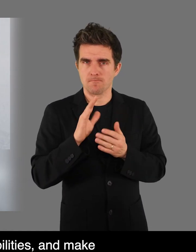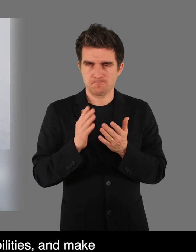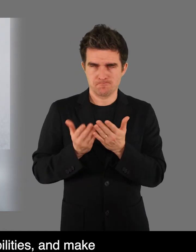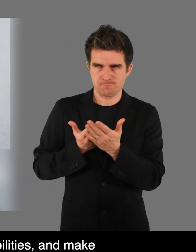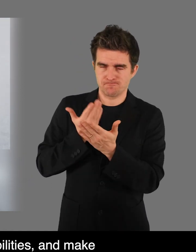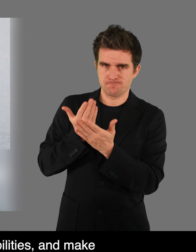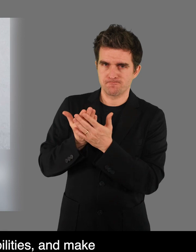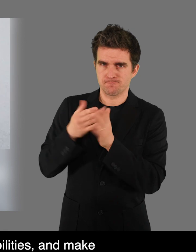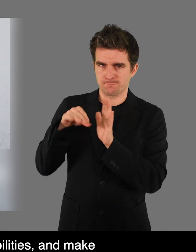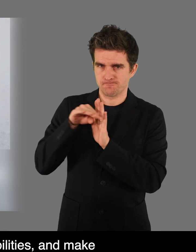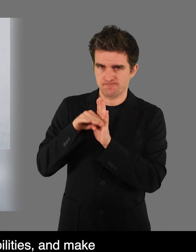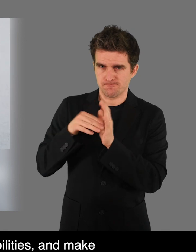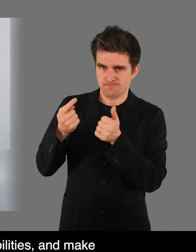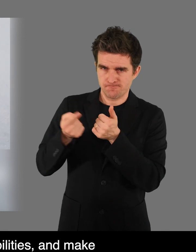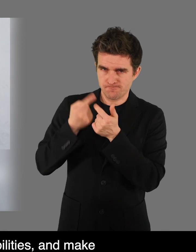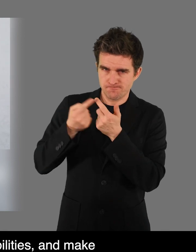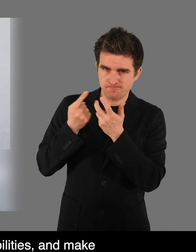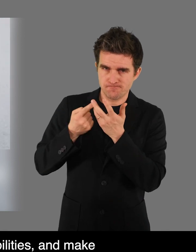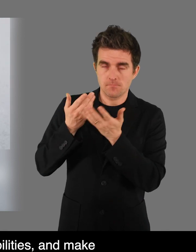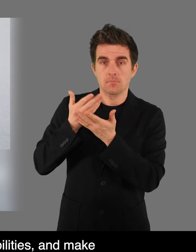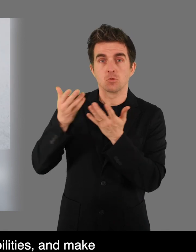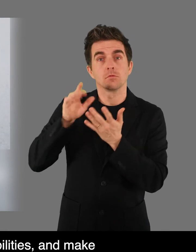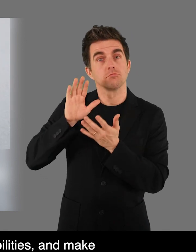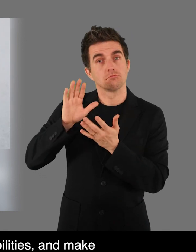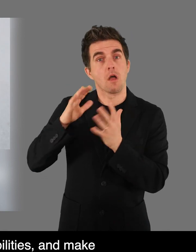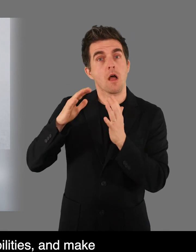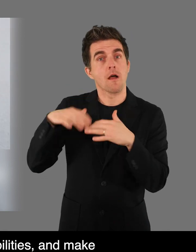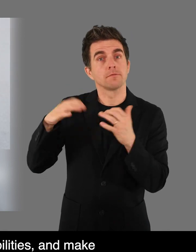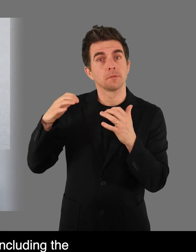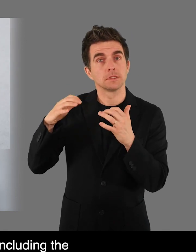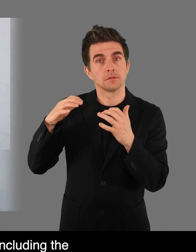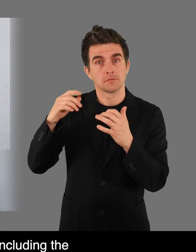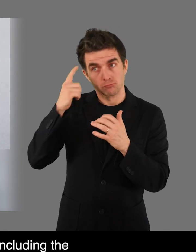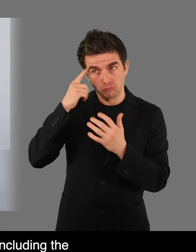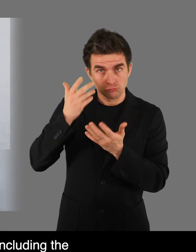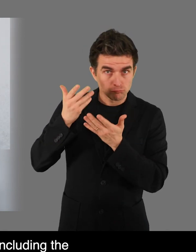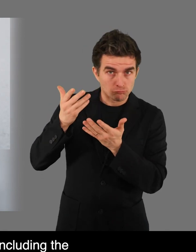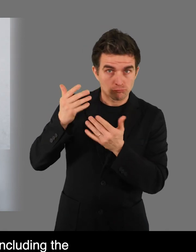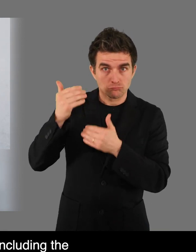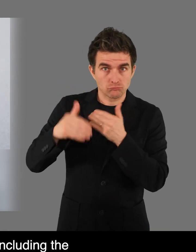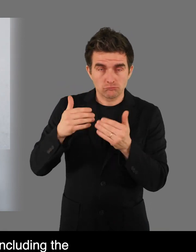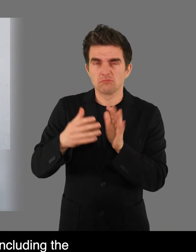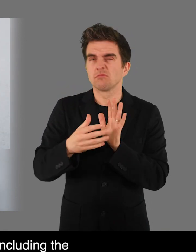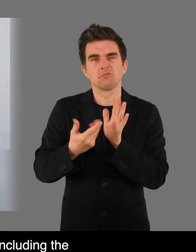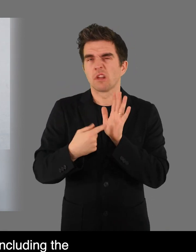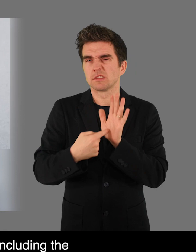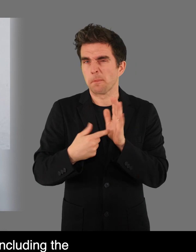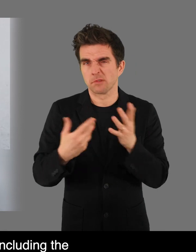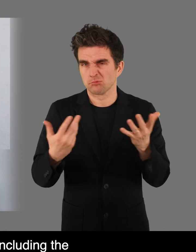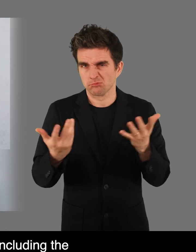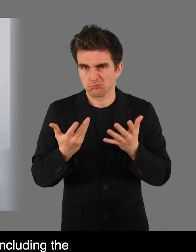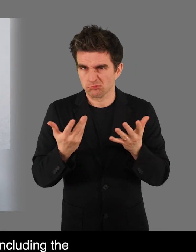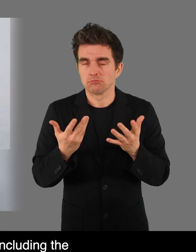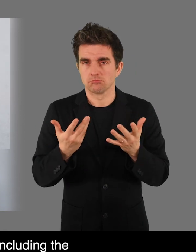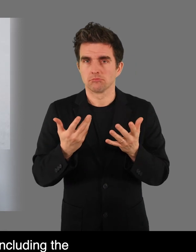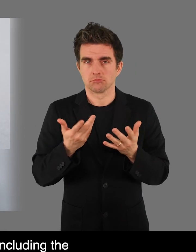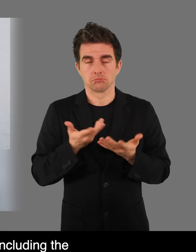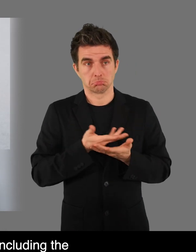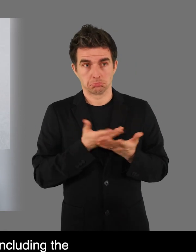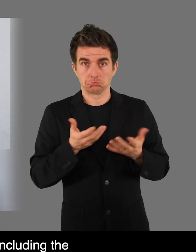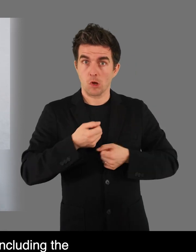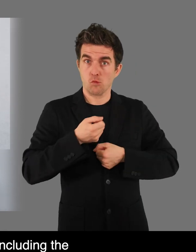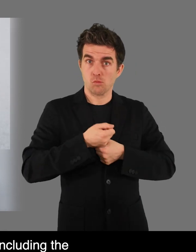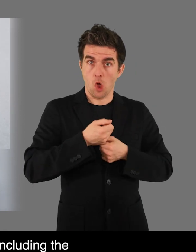policy proposals for government's consideration. We have examples of these, including